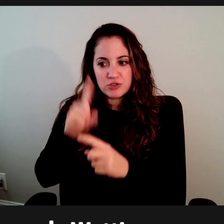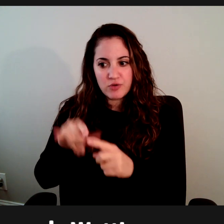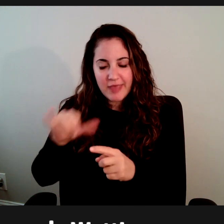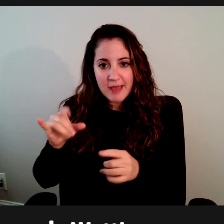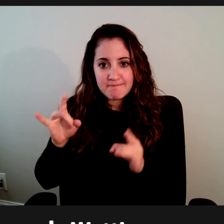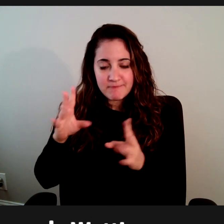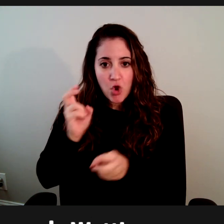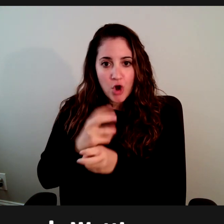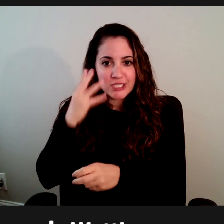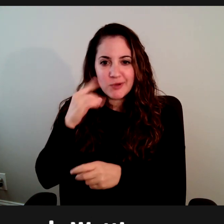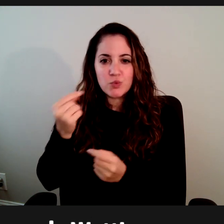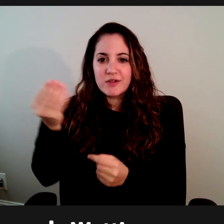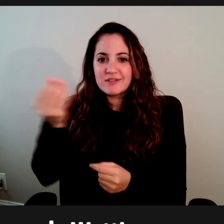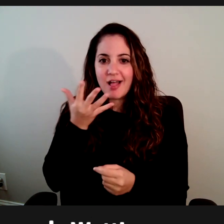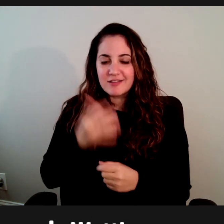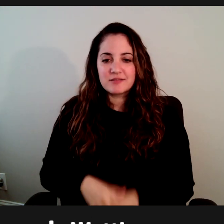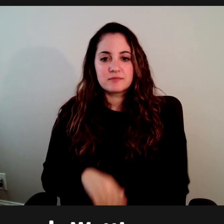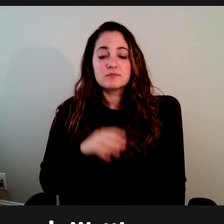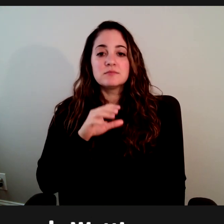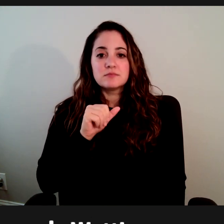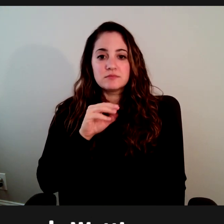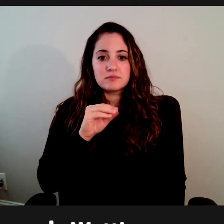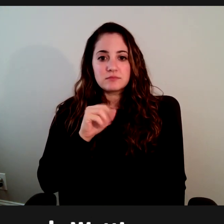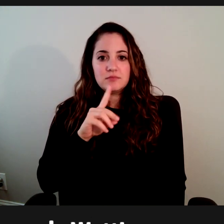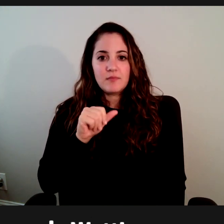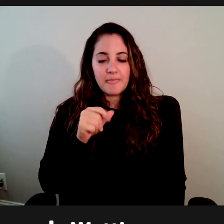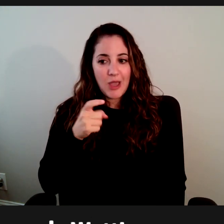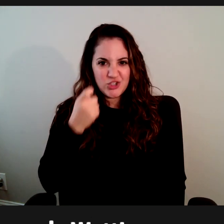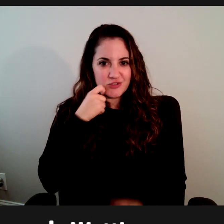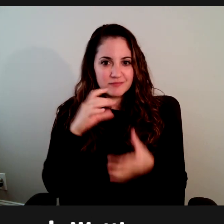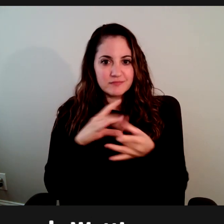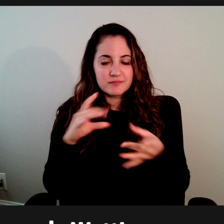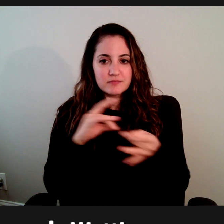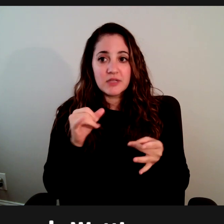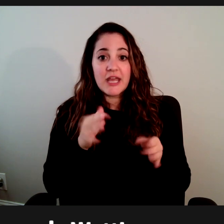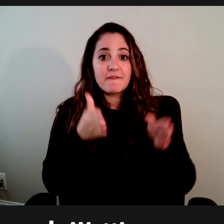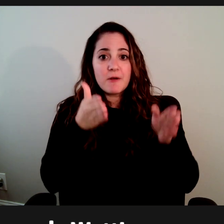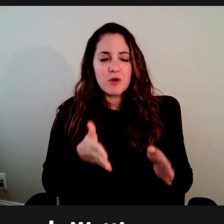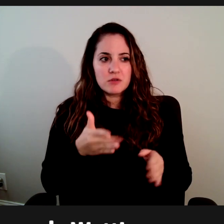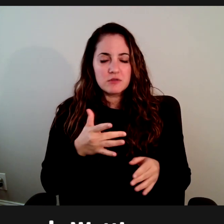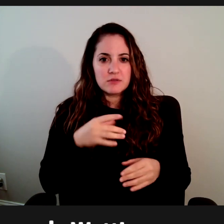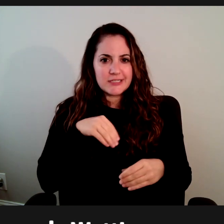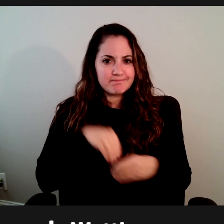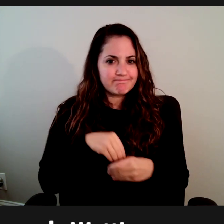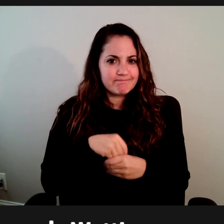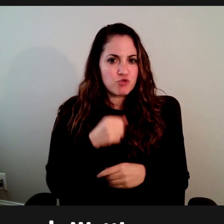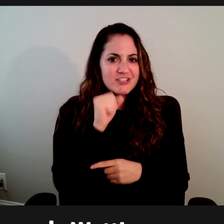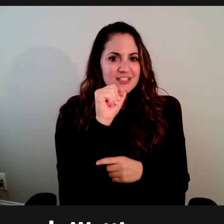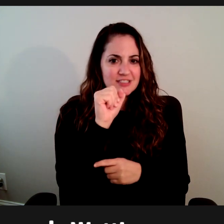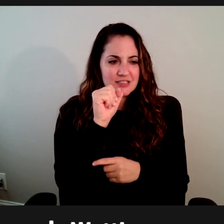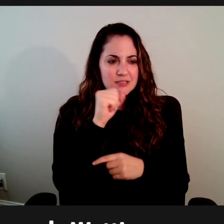experience them and listen to what they have to tell us. Yeah. But that place between, you're saying, well, if someone is